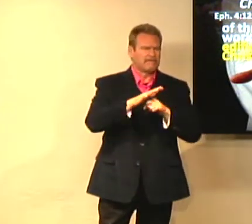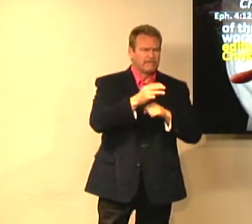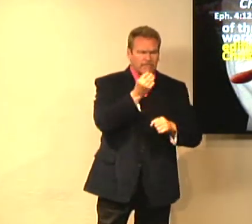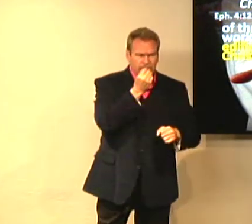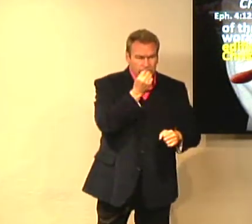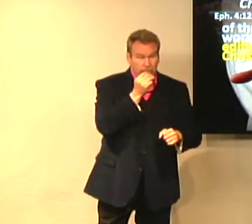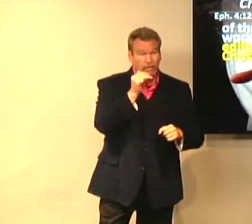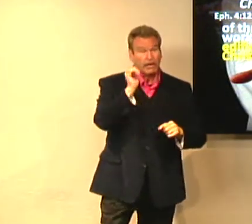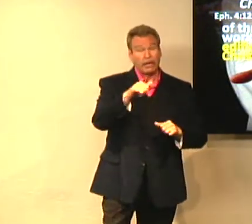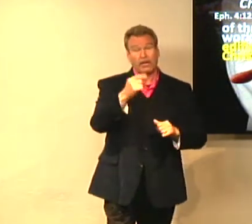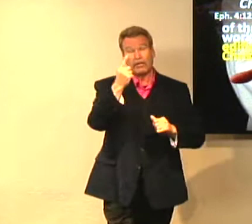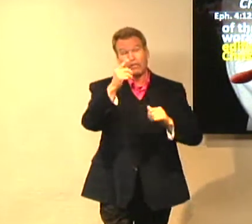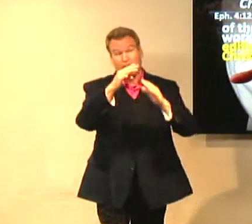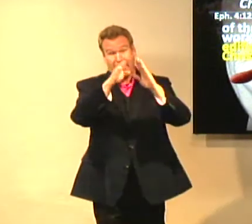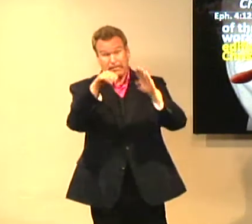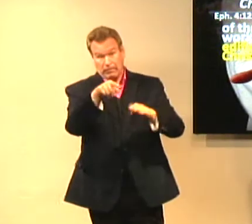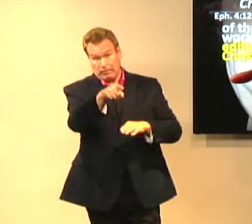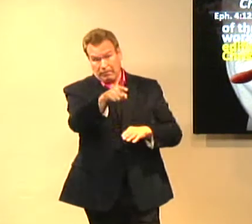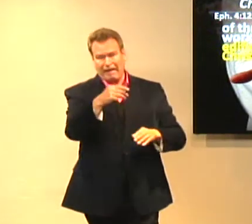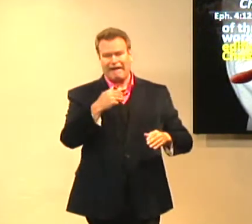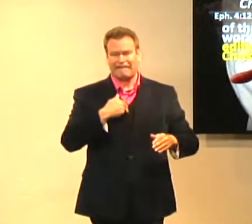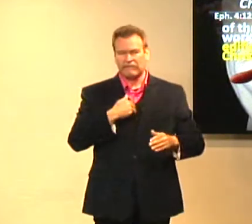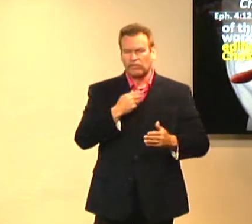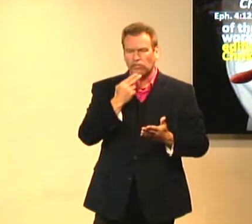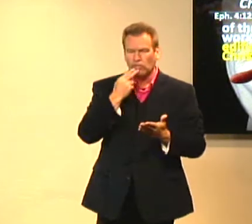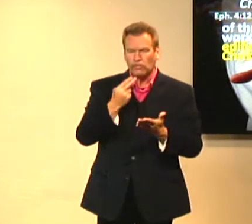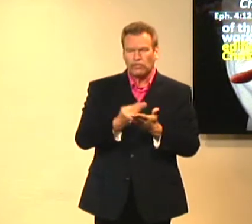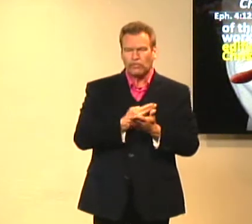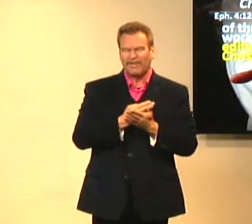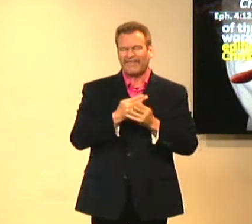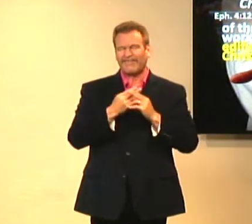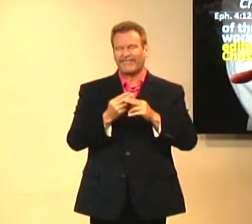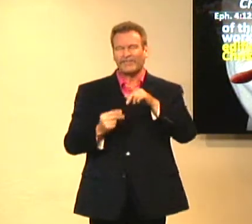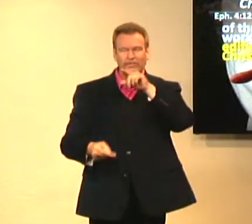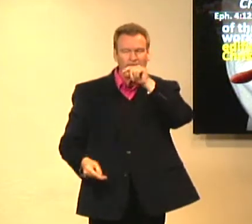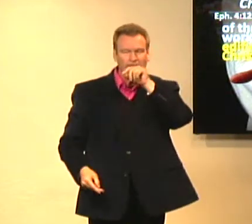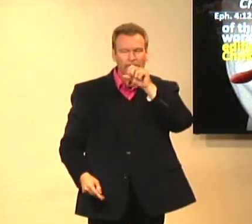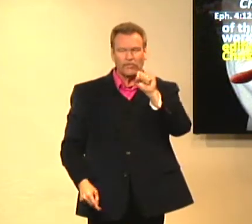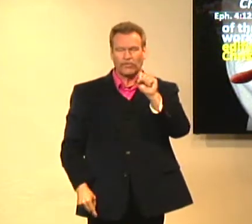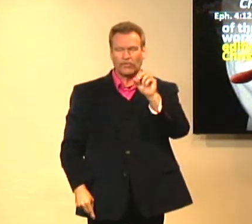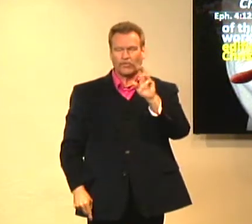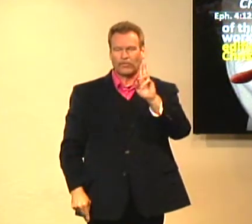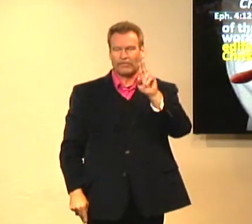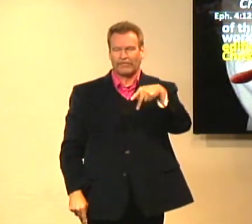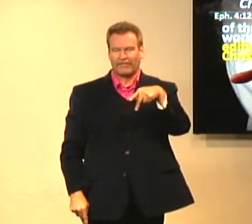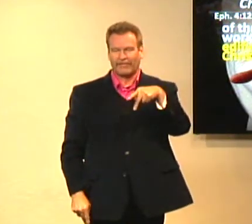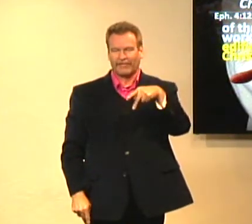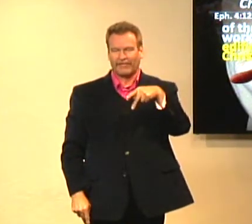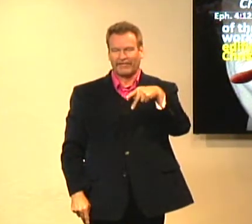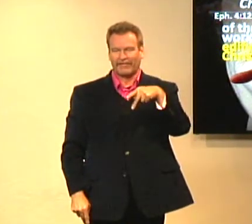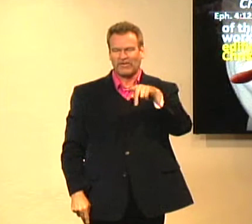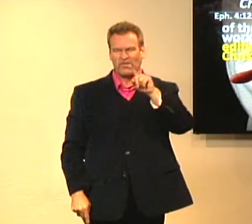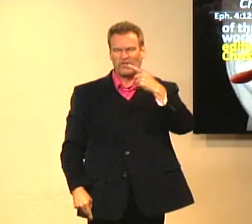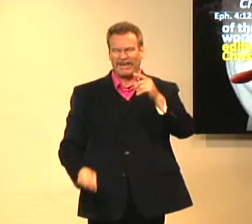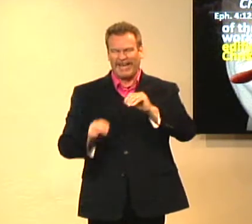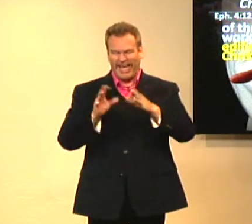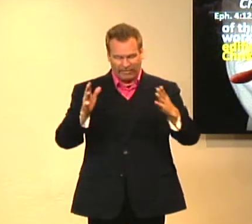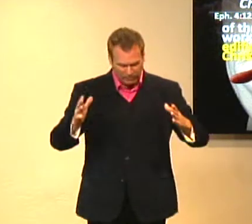were very poor. They didn't have enough to eat. But one house had a lot of soup. They had chicken soup, chicken noodle